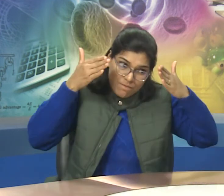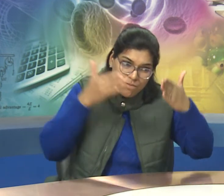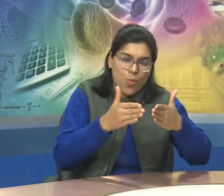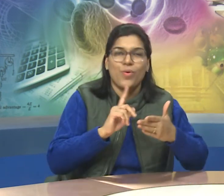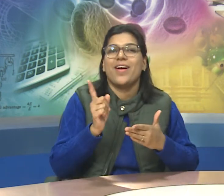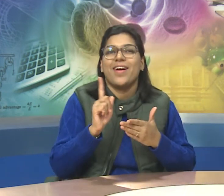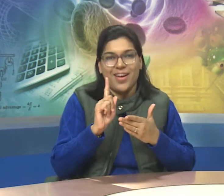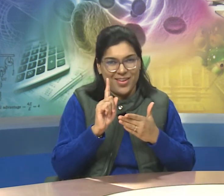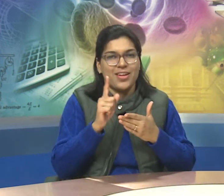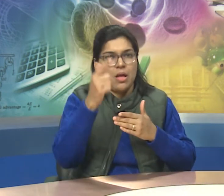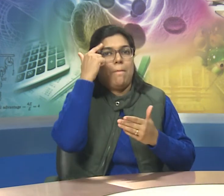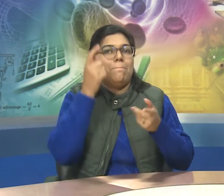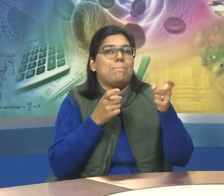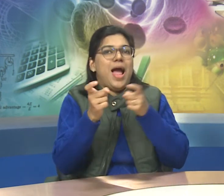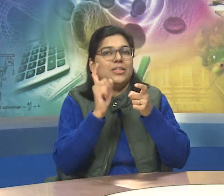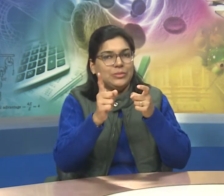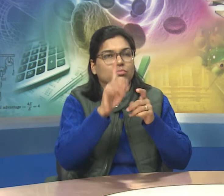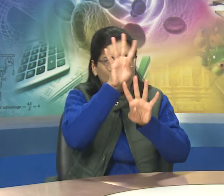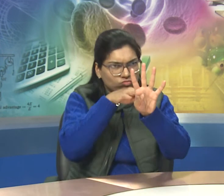This is how you can